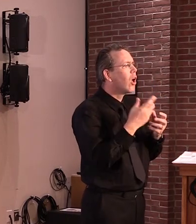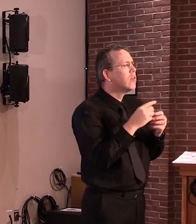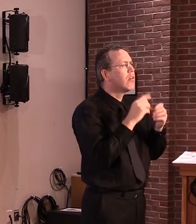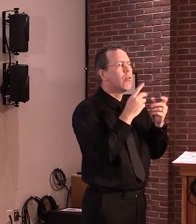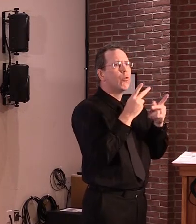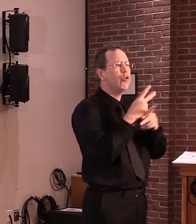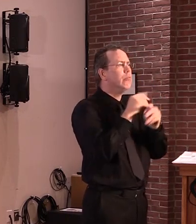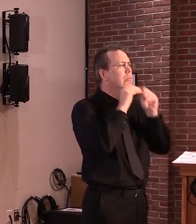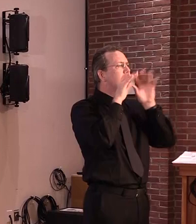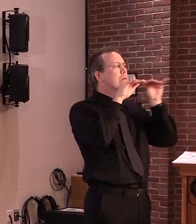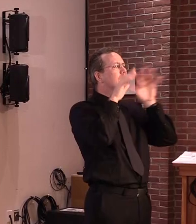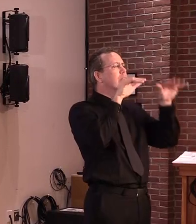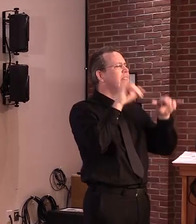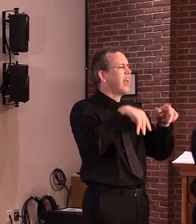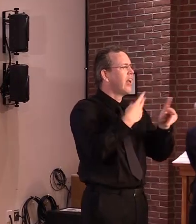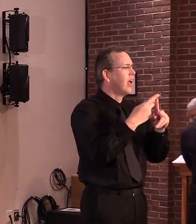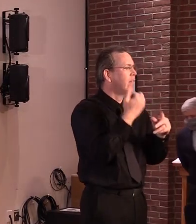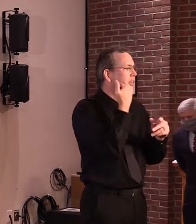Okay, thank you.